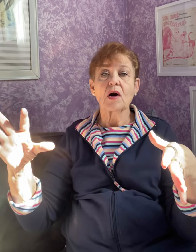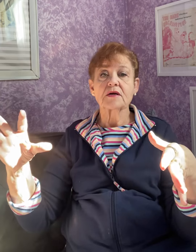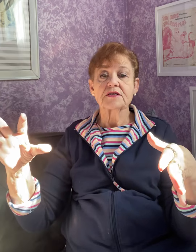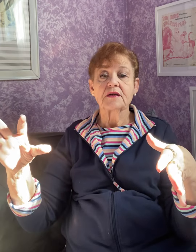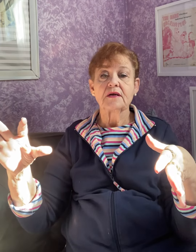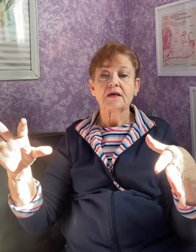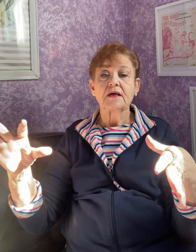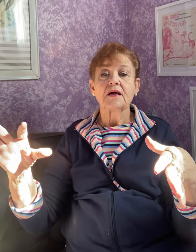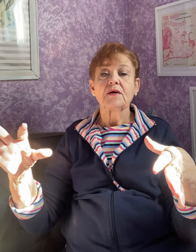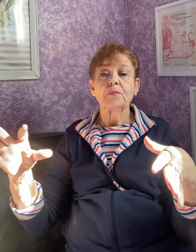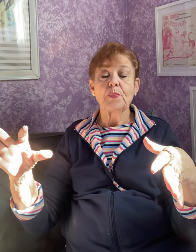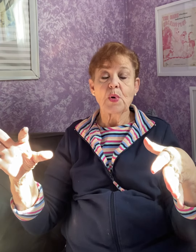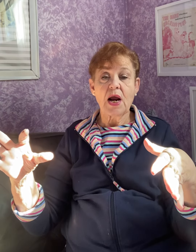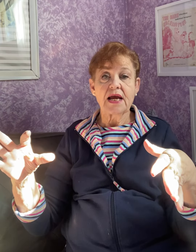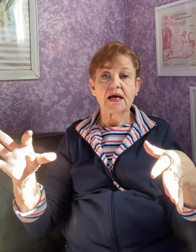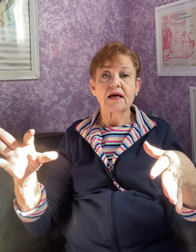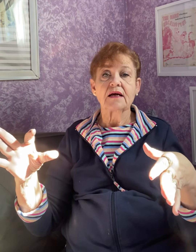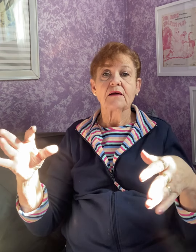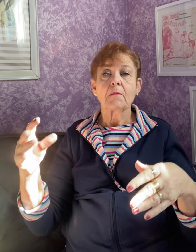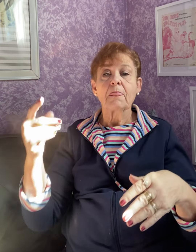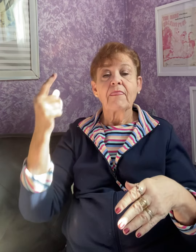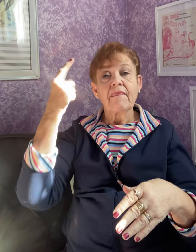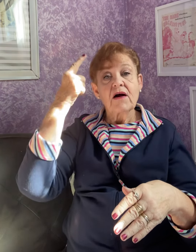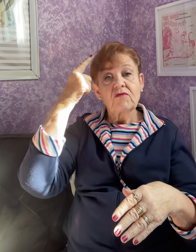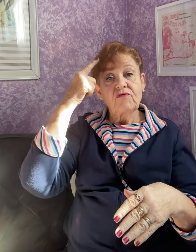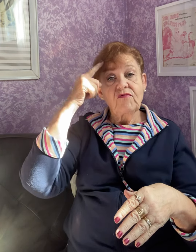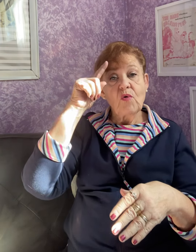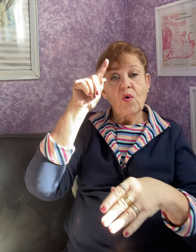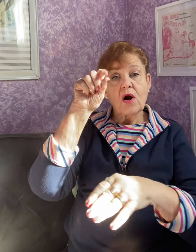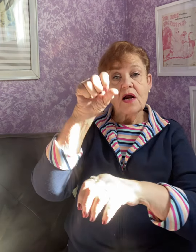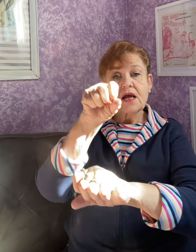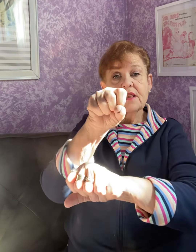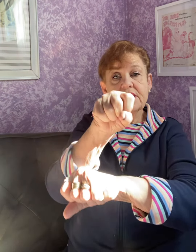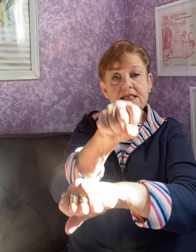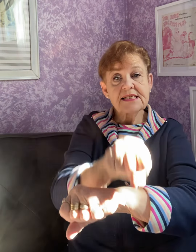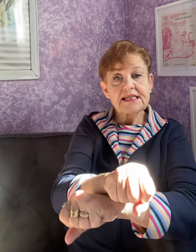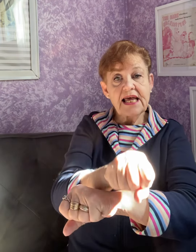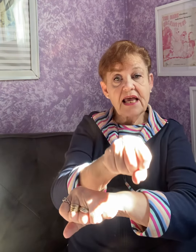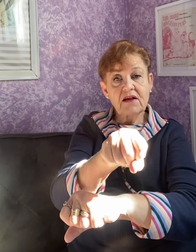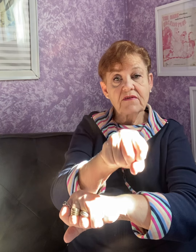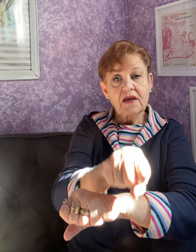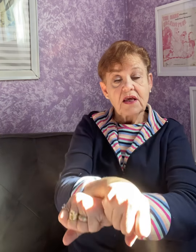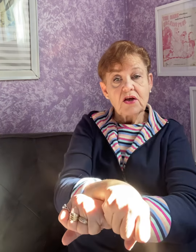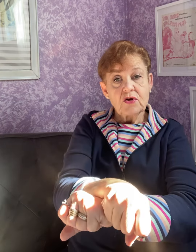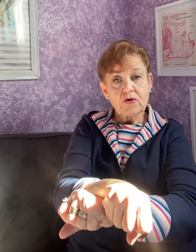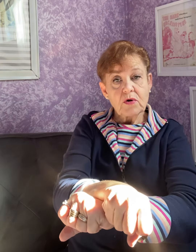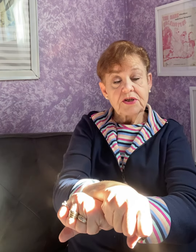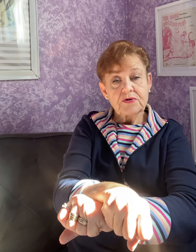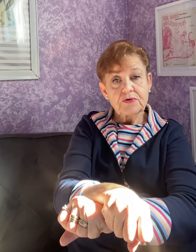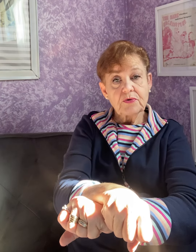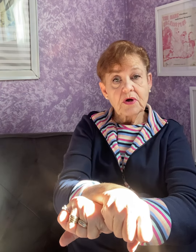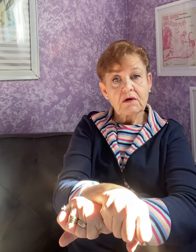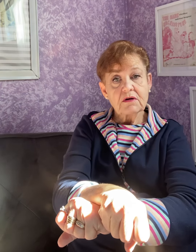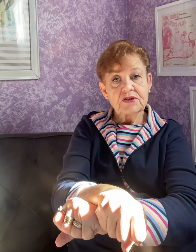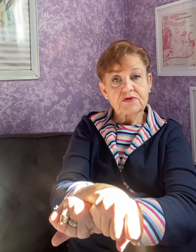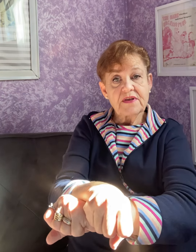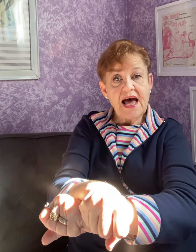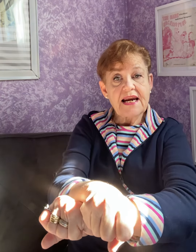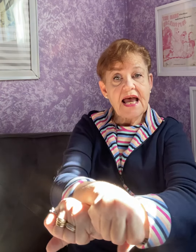apart. Break. For the slave, you're going to do that